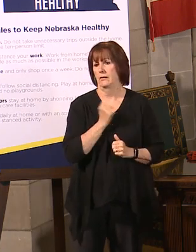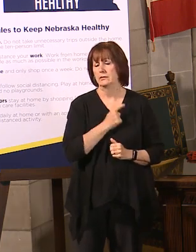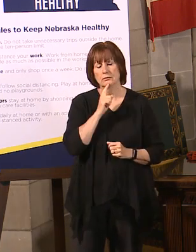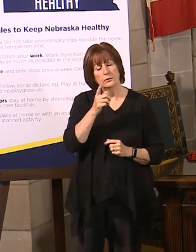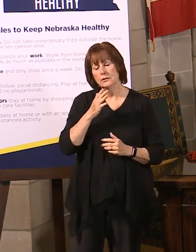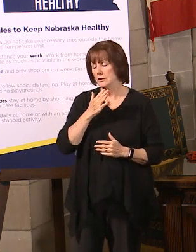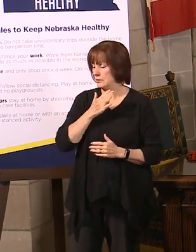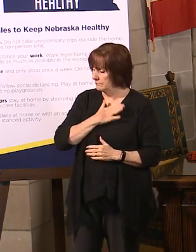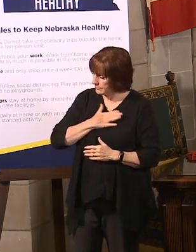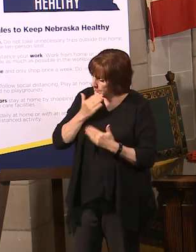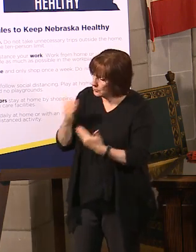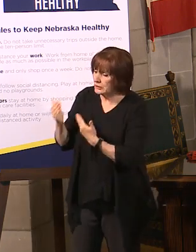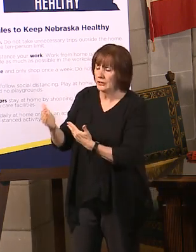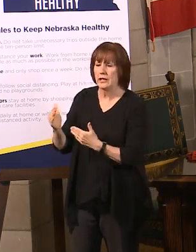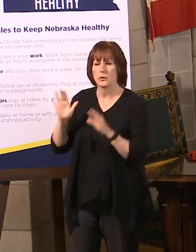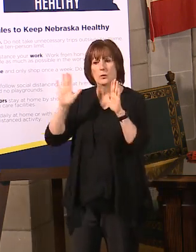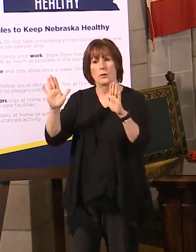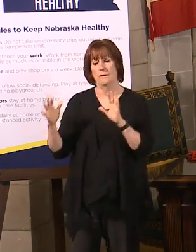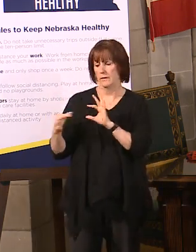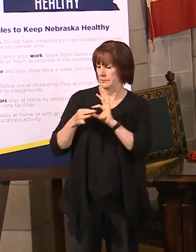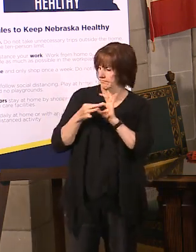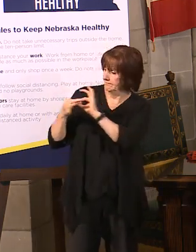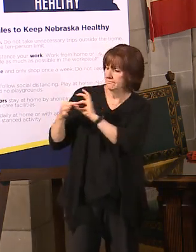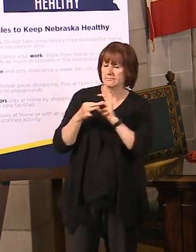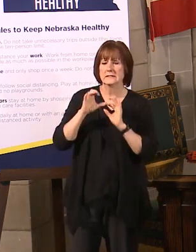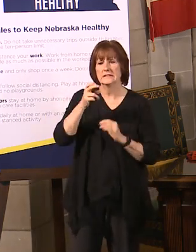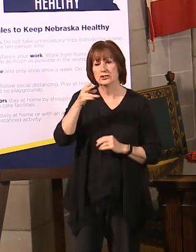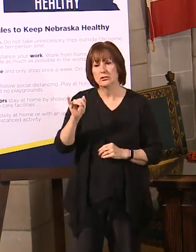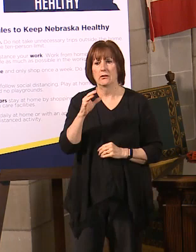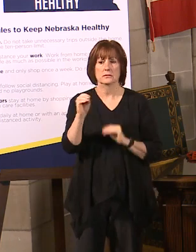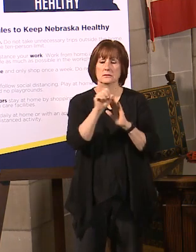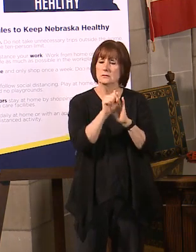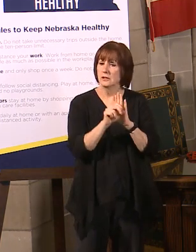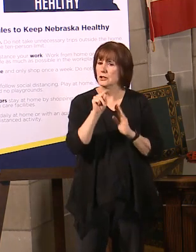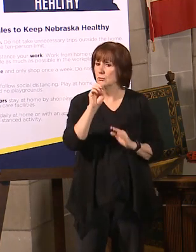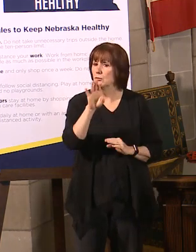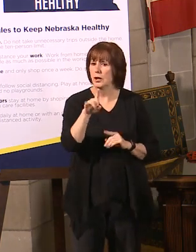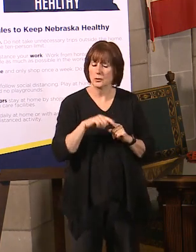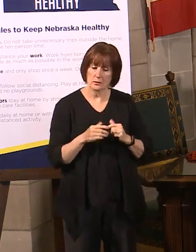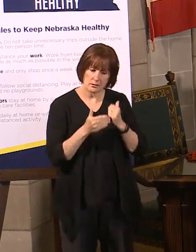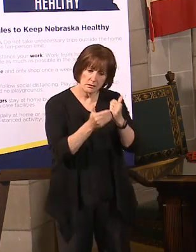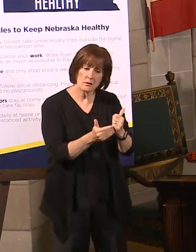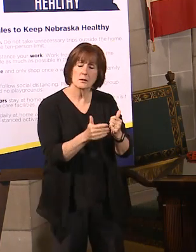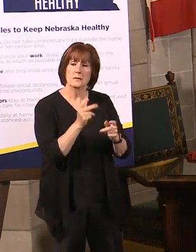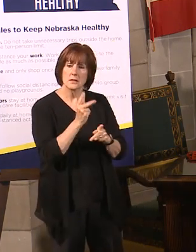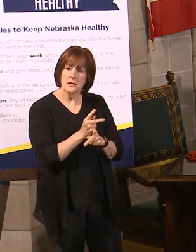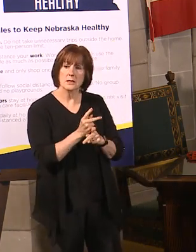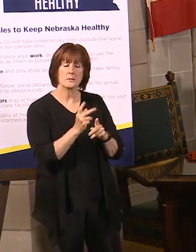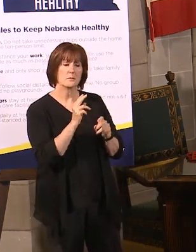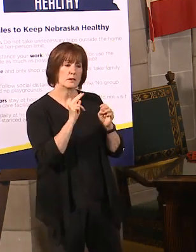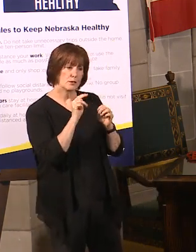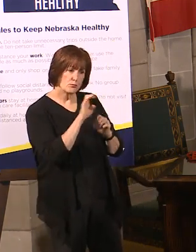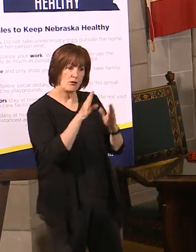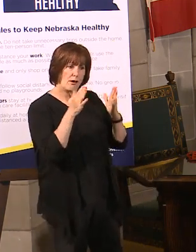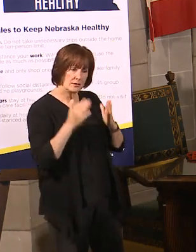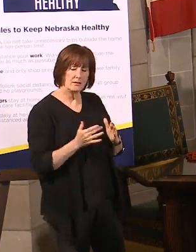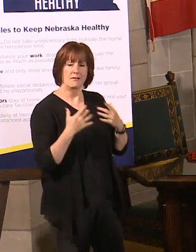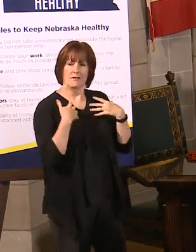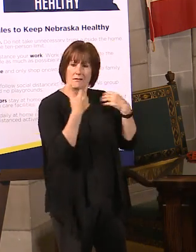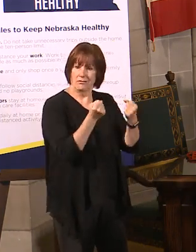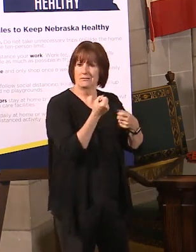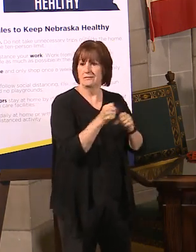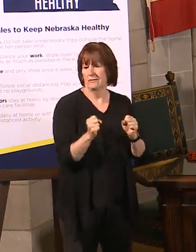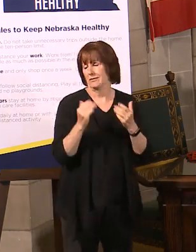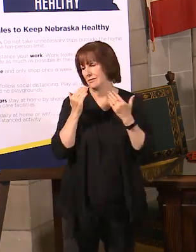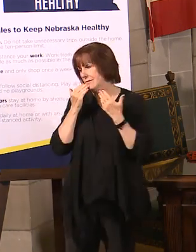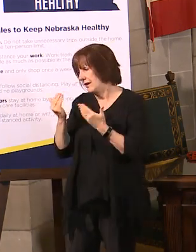work. Again, it's been a great cooperation between CHI and the state of Nebraska to be able to help keep Nebraskans healthy and safe. So thank you very much, Derek. Appreciate the